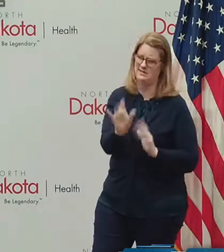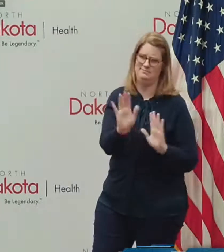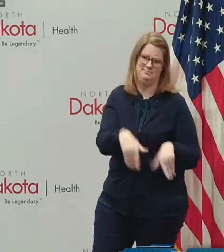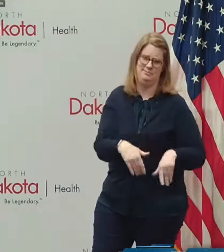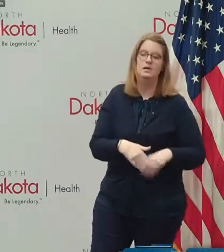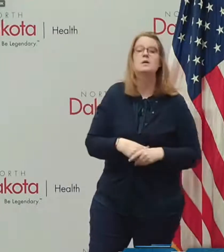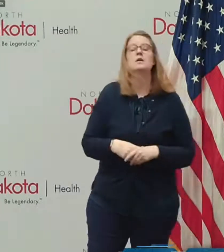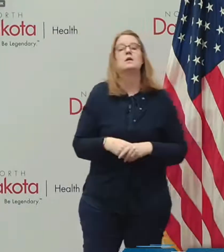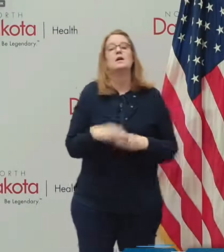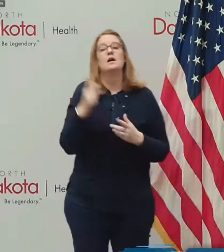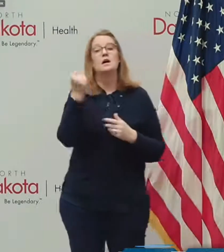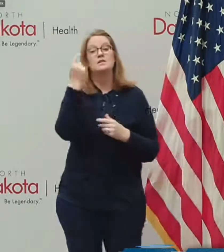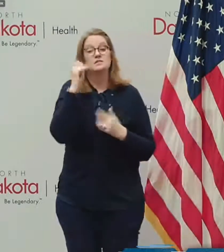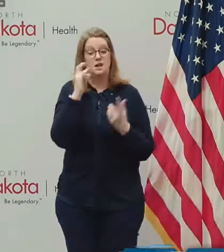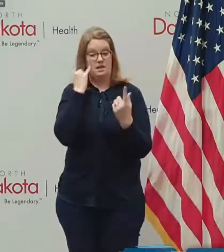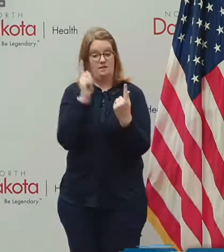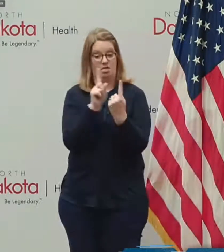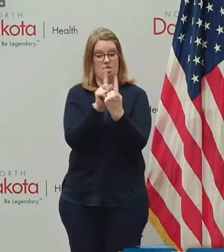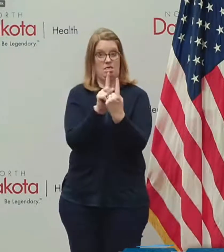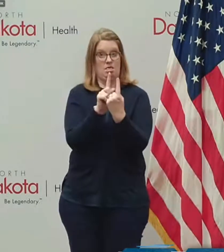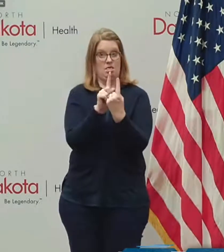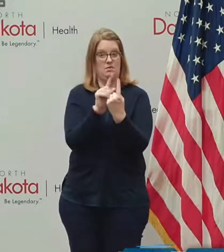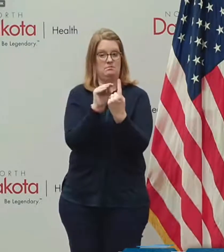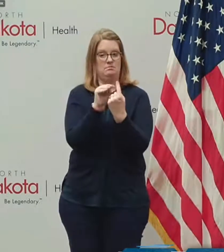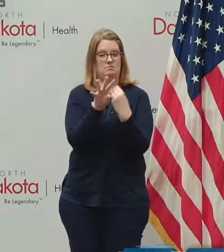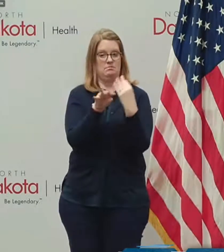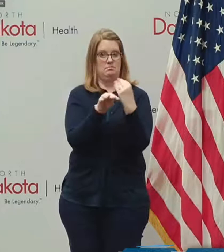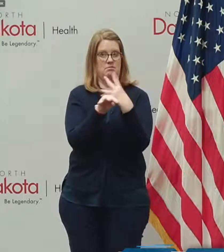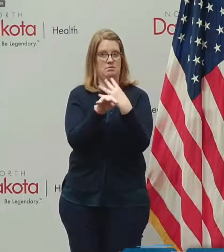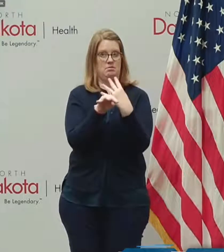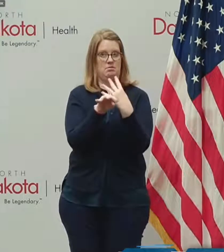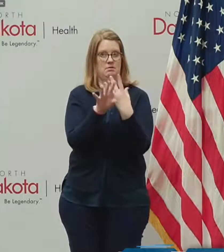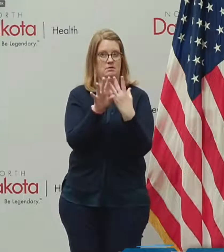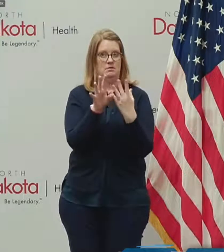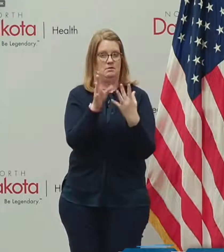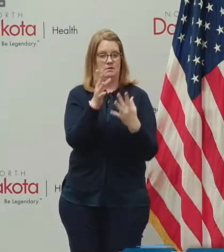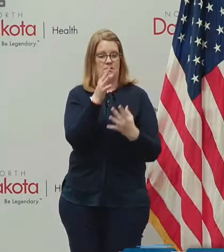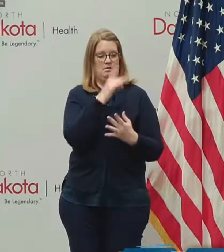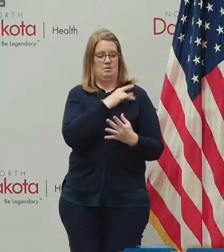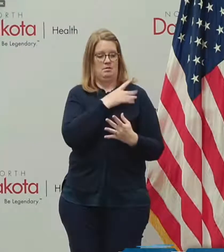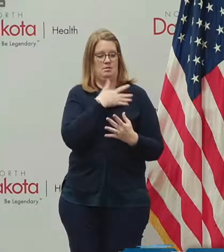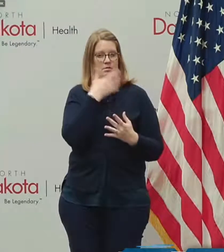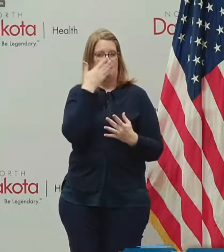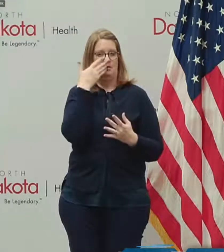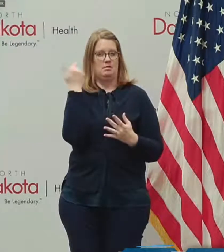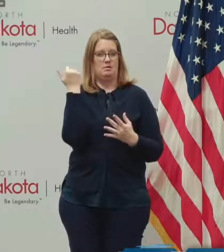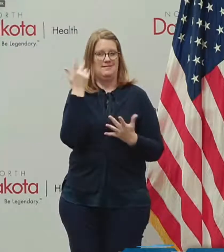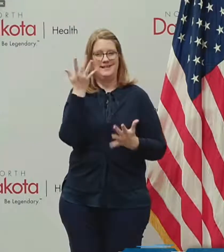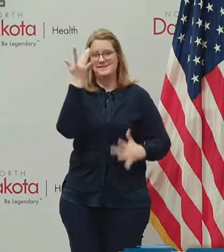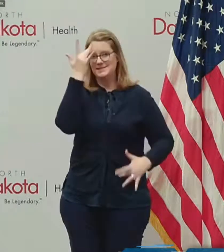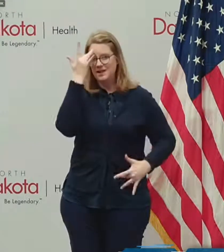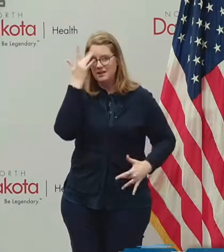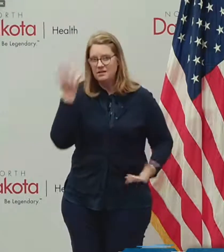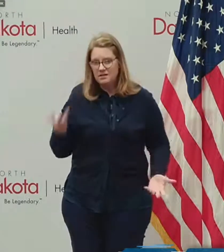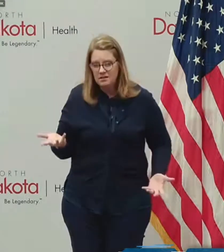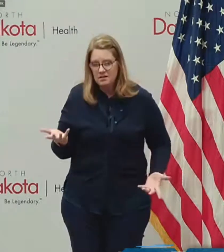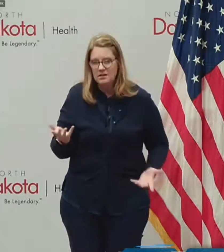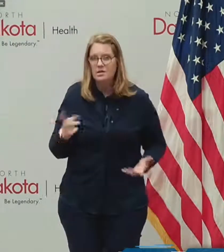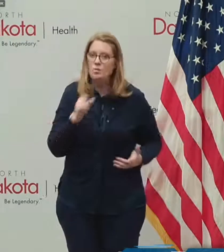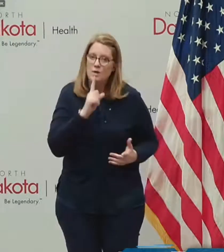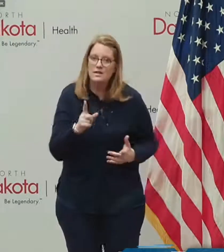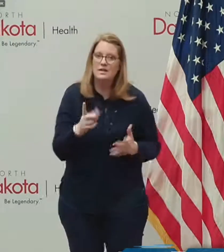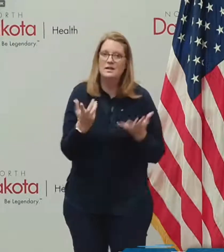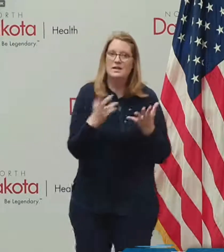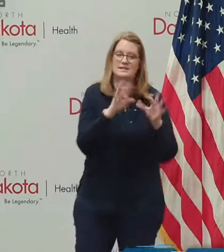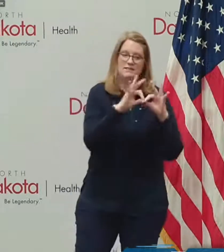it transmits in close contact under 6 feet, then this really comes down to a family by family, business by business, school